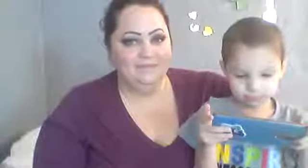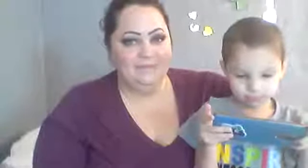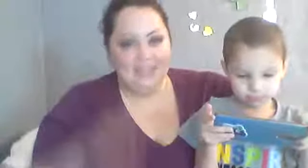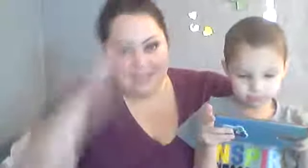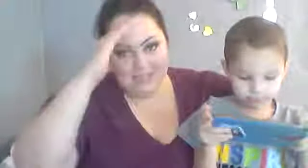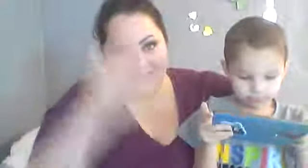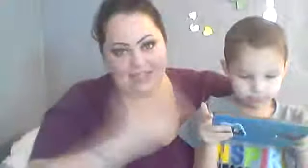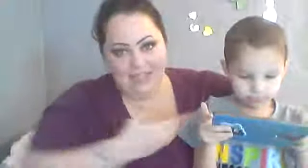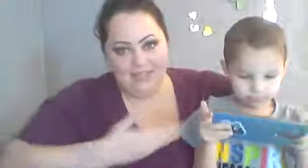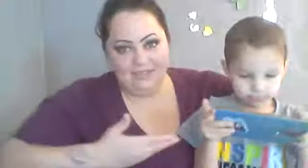This is my son,